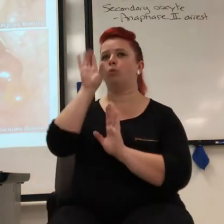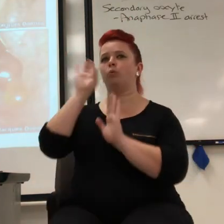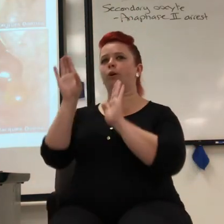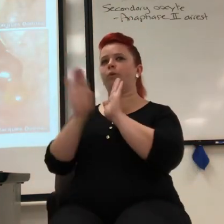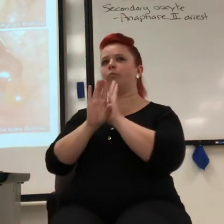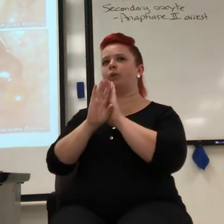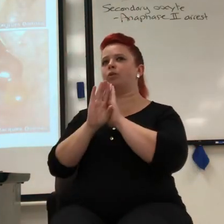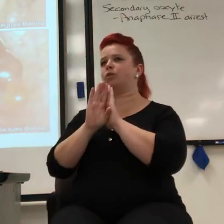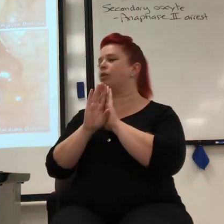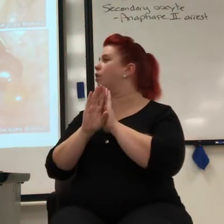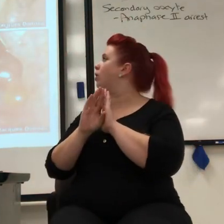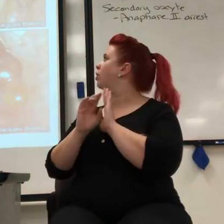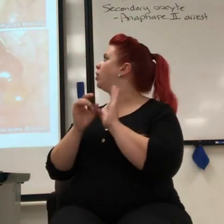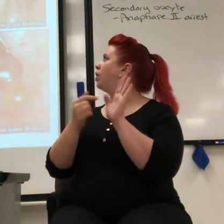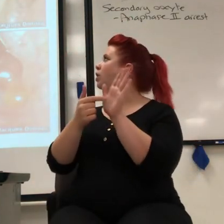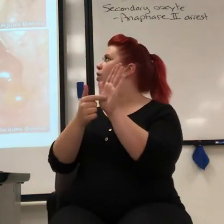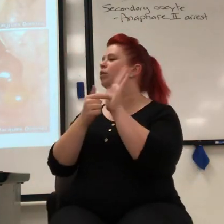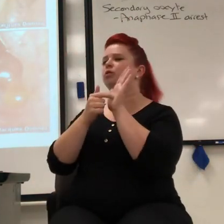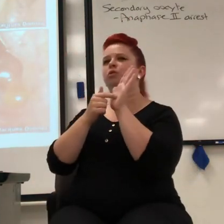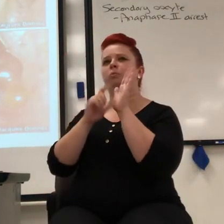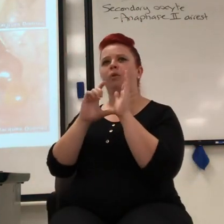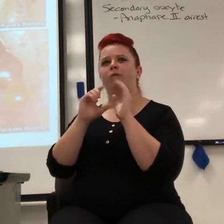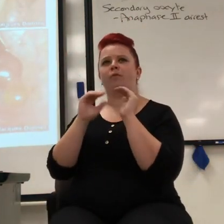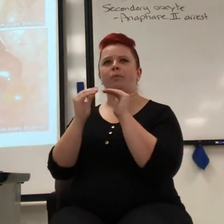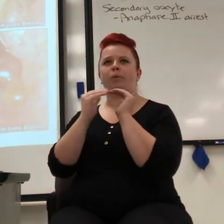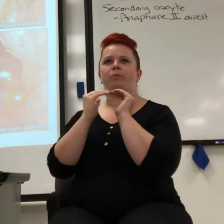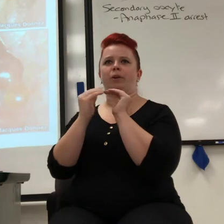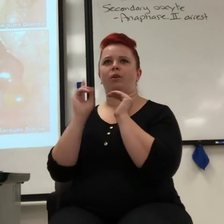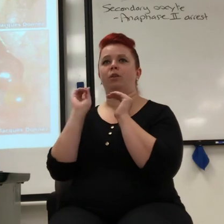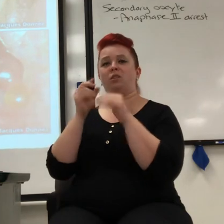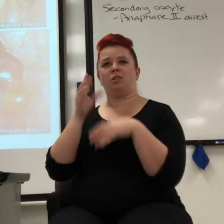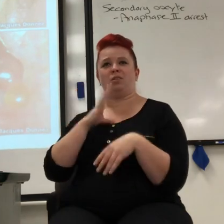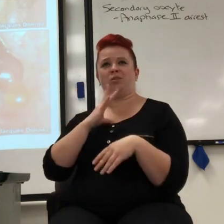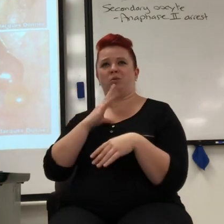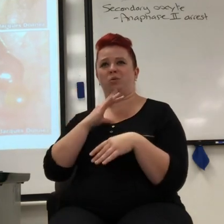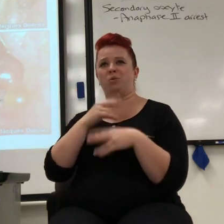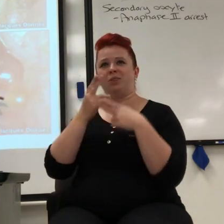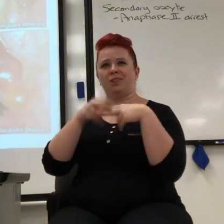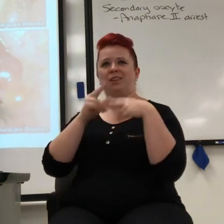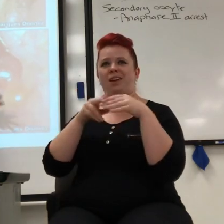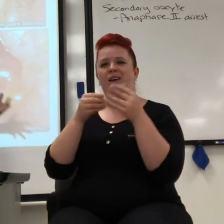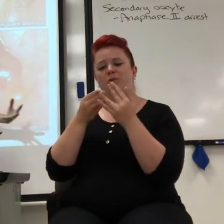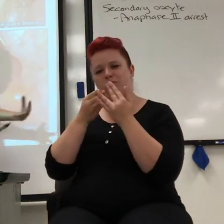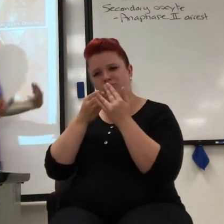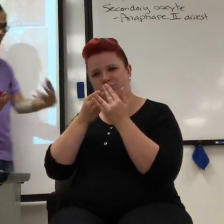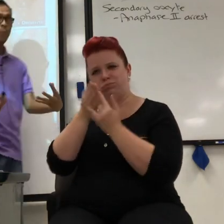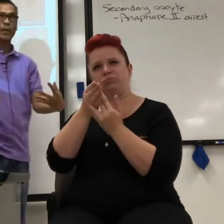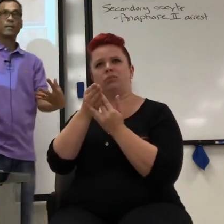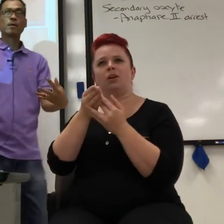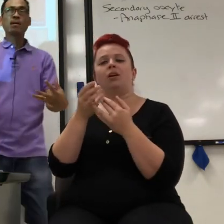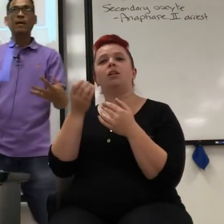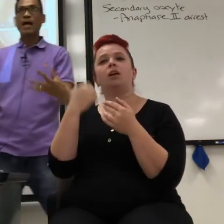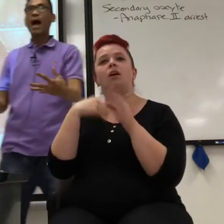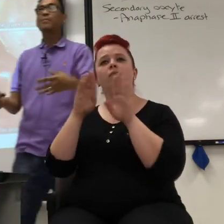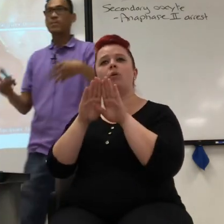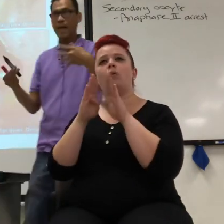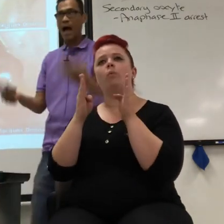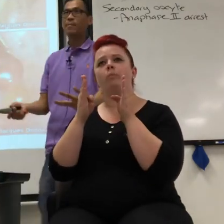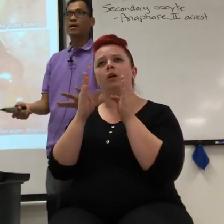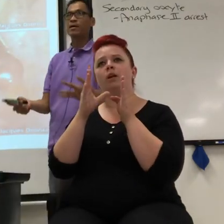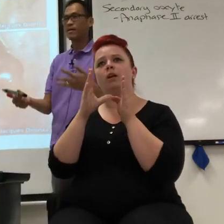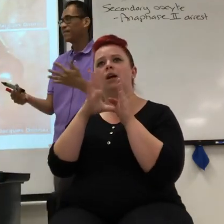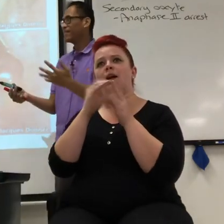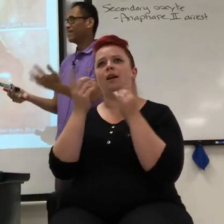was circulated by a colleague. I thought it was cool. There's a follicle. There's the egg busted out of there. They happened to have it open, and it happened